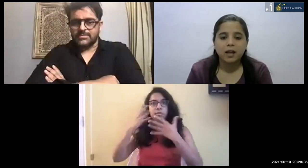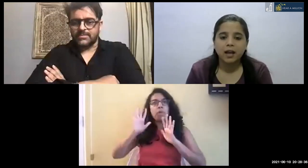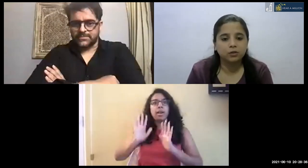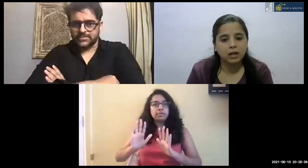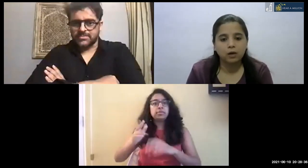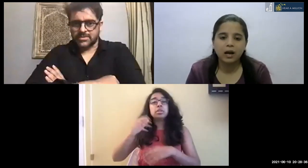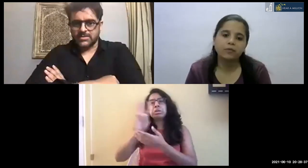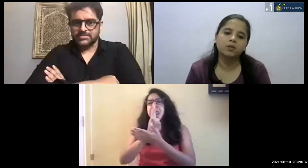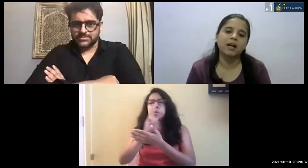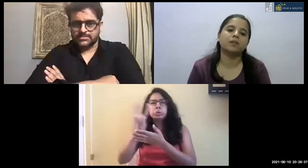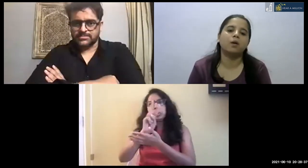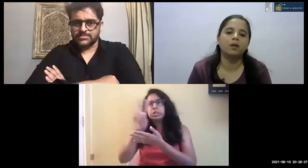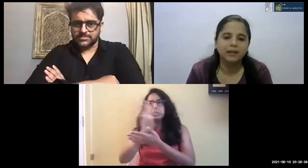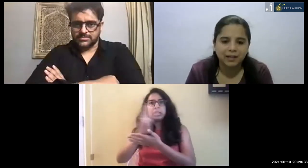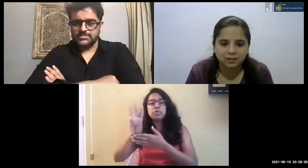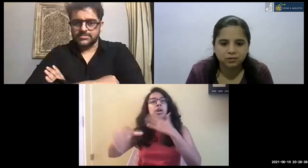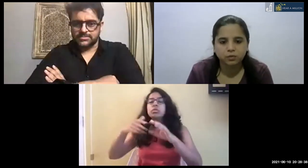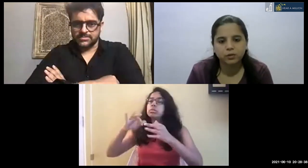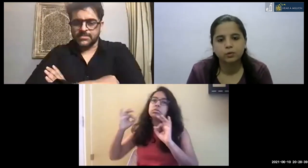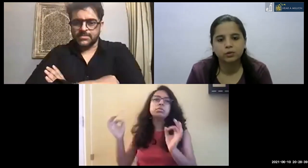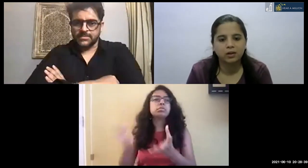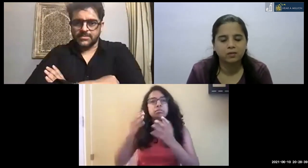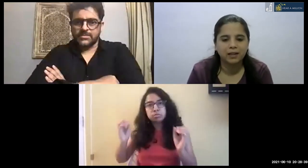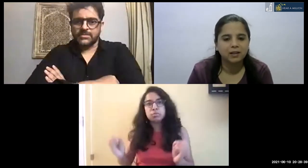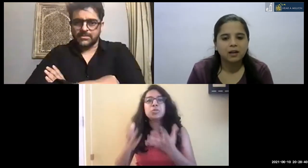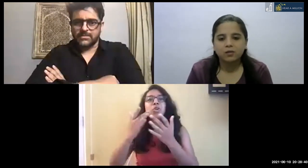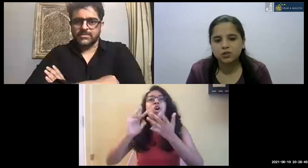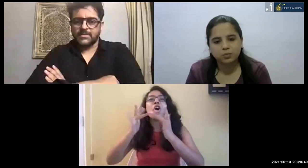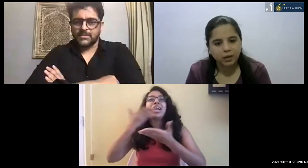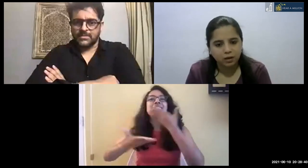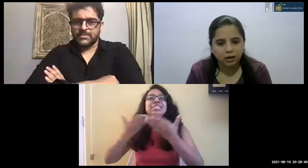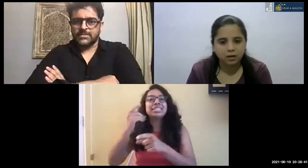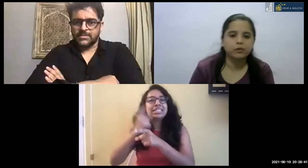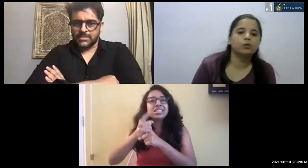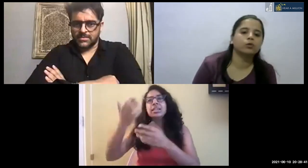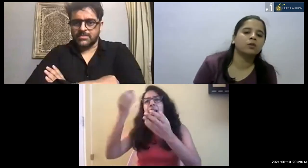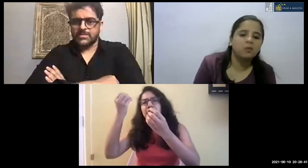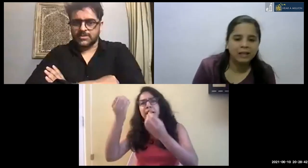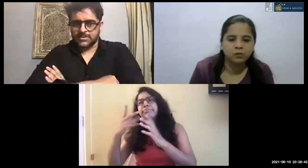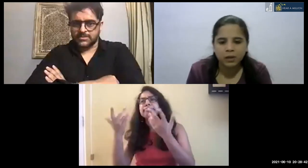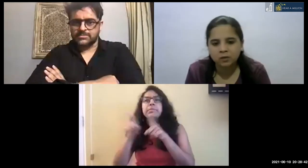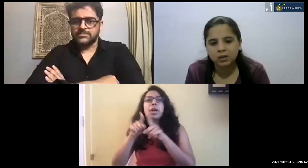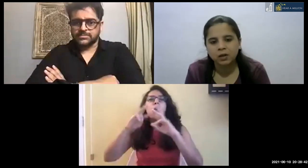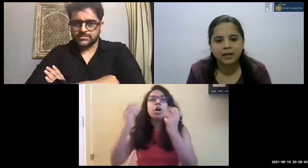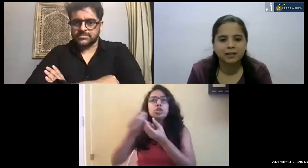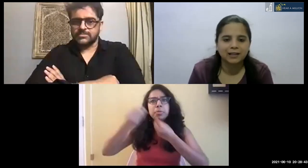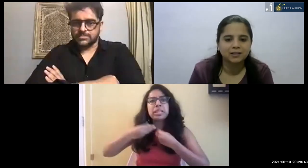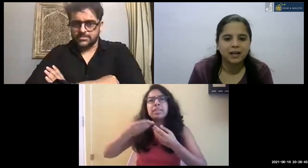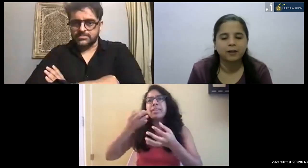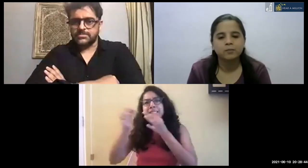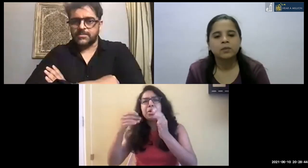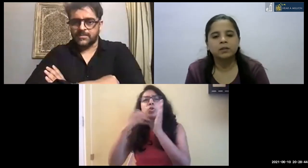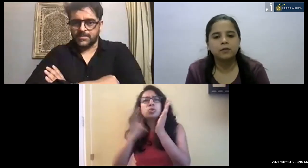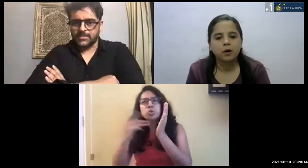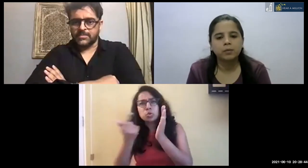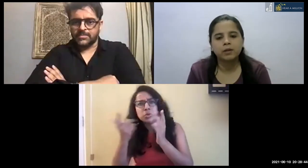back, and now you have to start with the online classes. So for 2 to 3 weeks, we just after 2 to 3 weeks we began with the online classes,